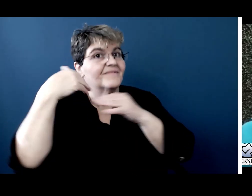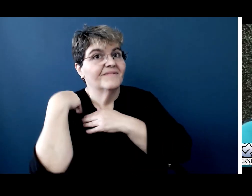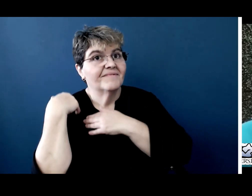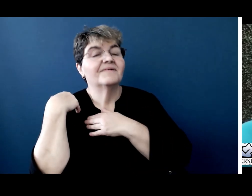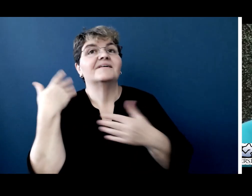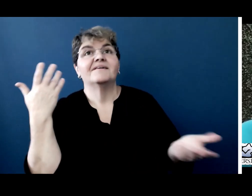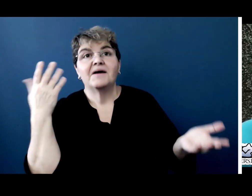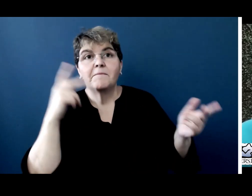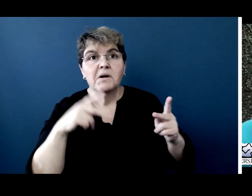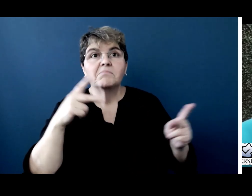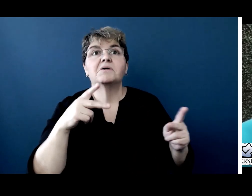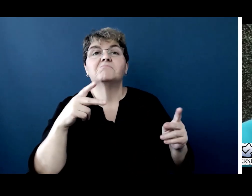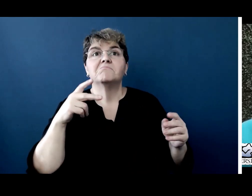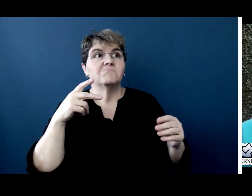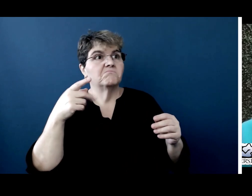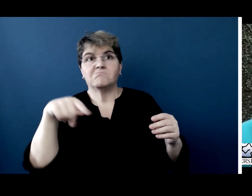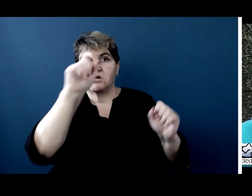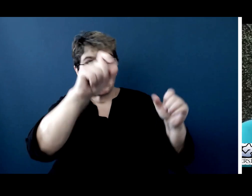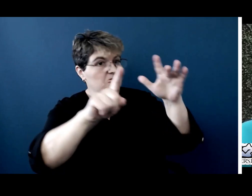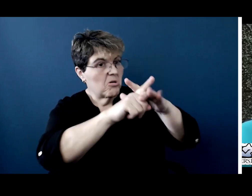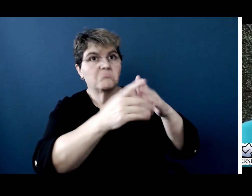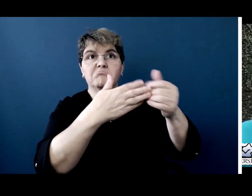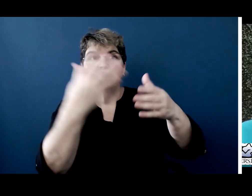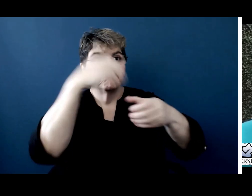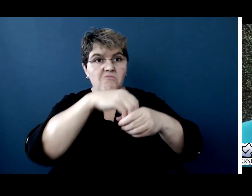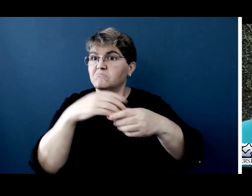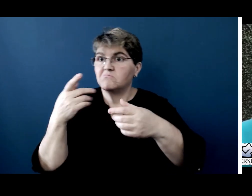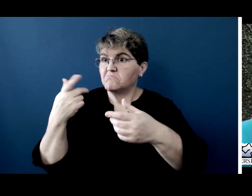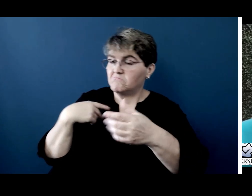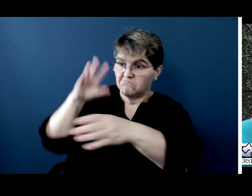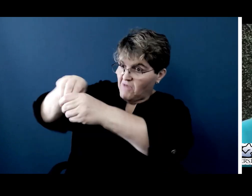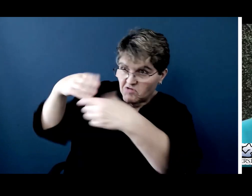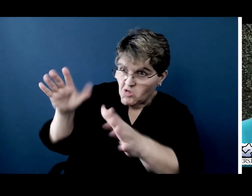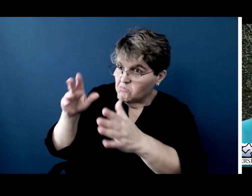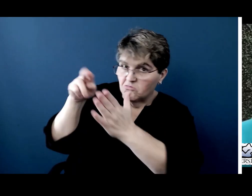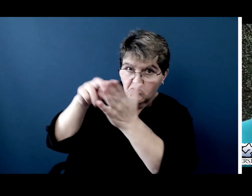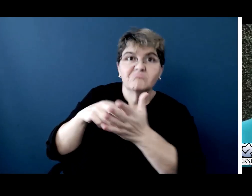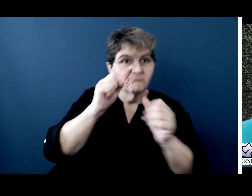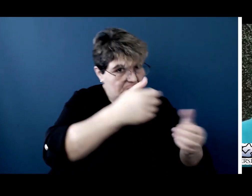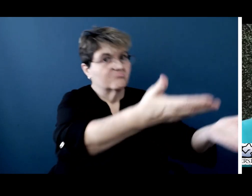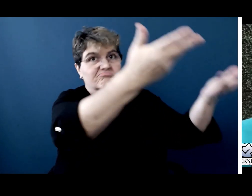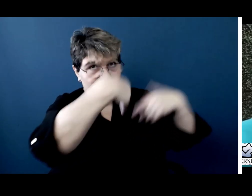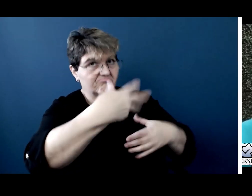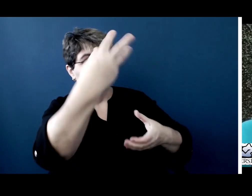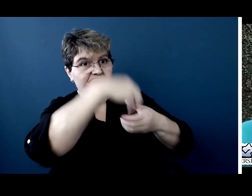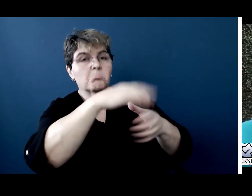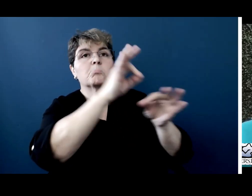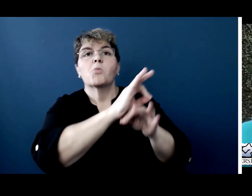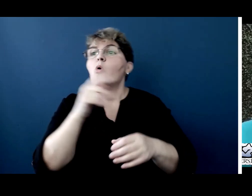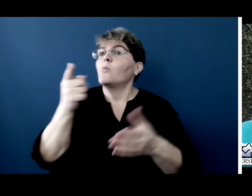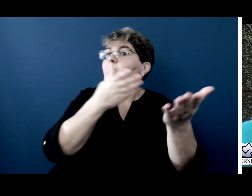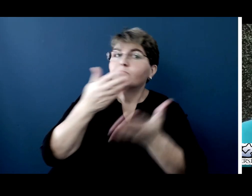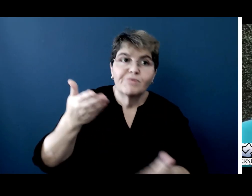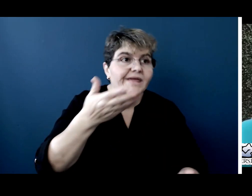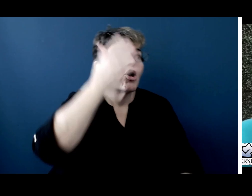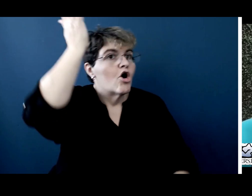trash, Yeah, and then just do it, or just use your hands. one of those like claws Yeah. that they can, yeah, Like all we right, do on